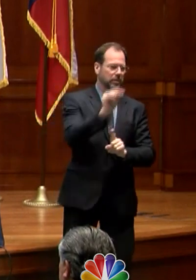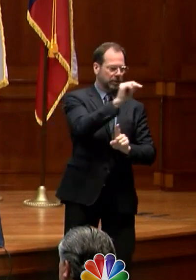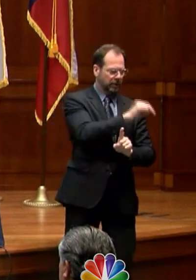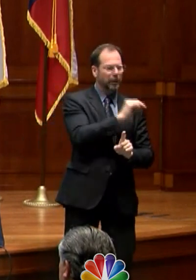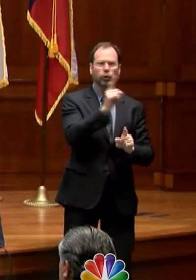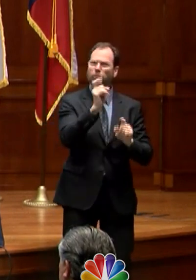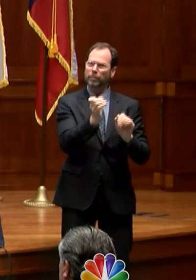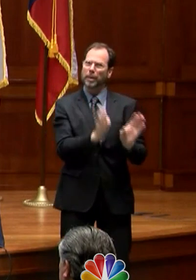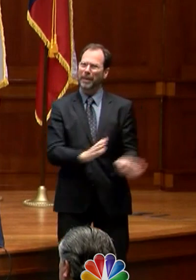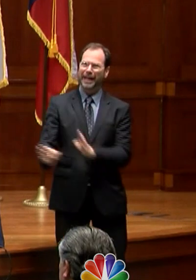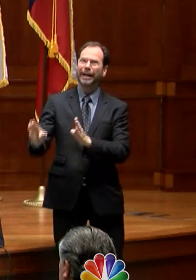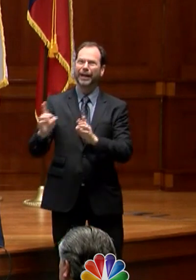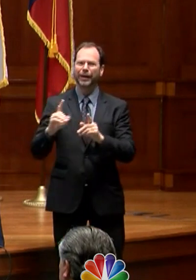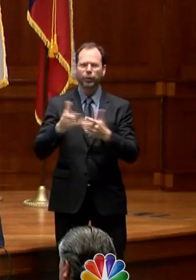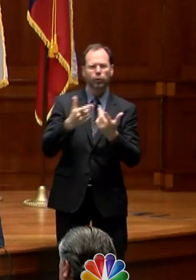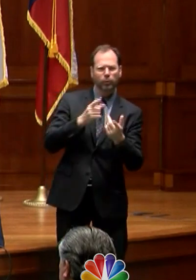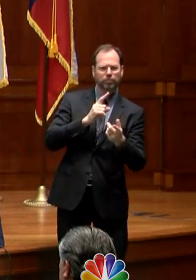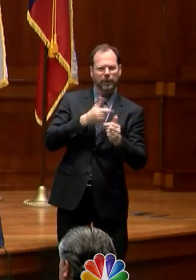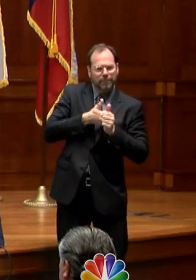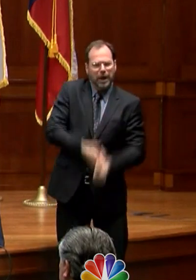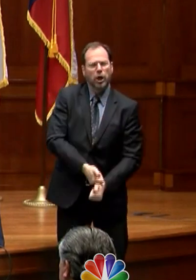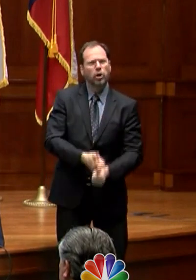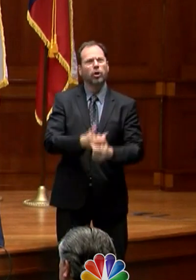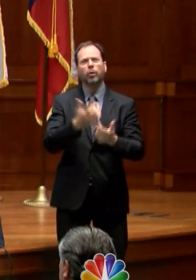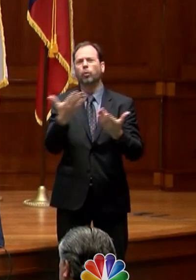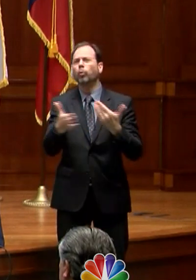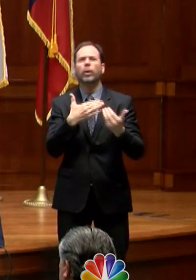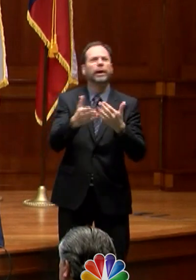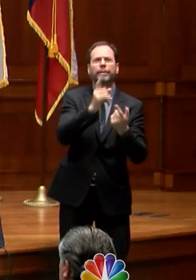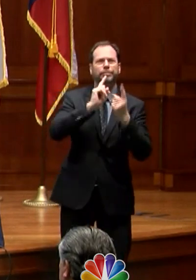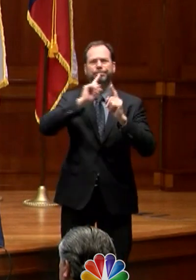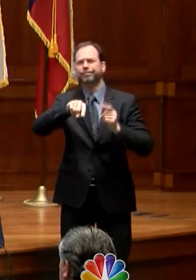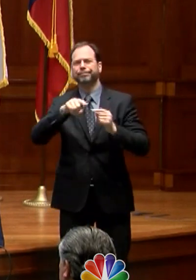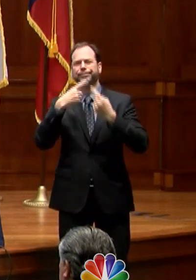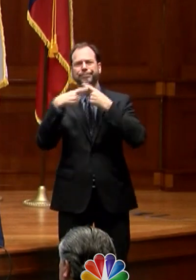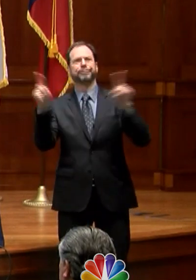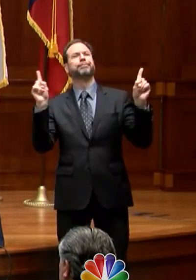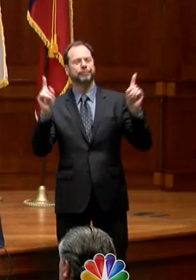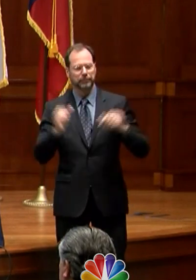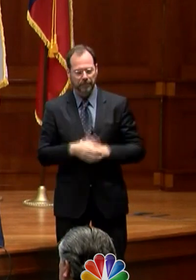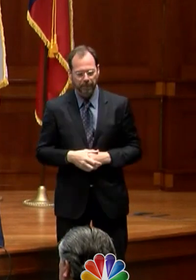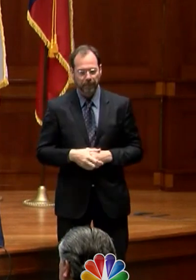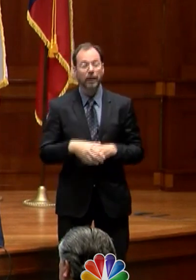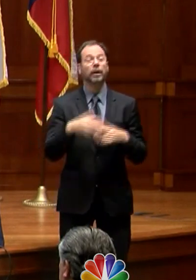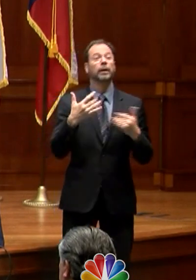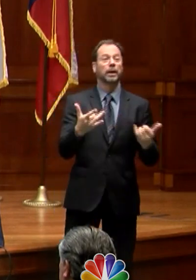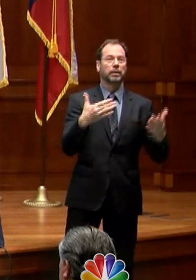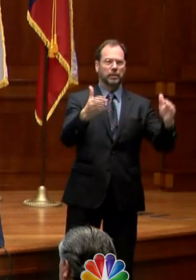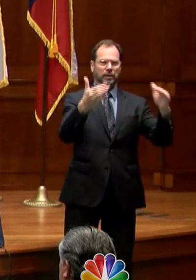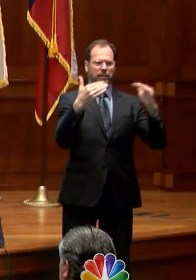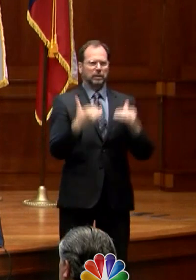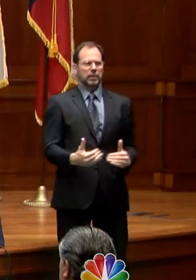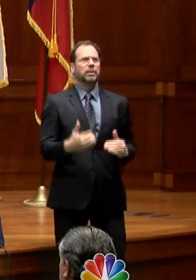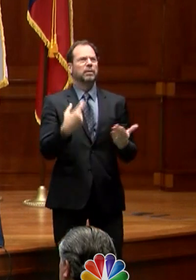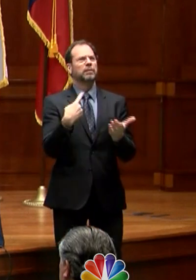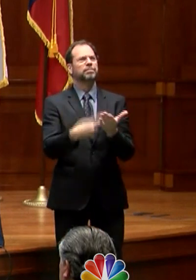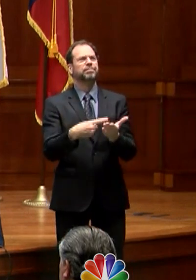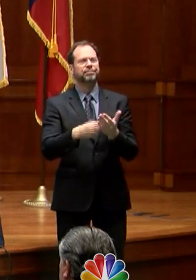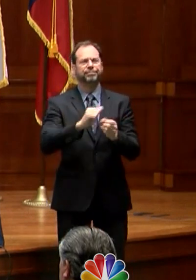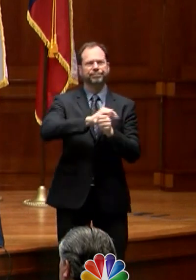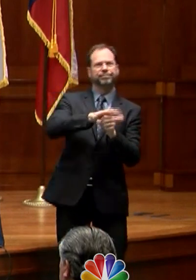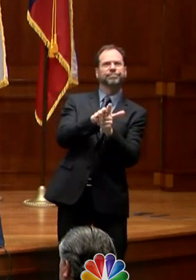to respond to whatever that situation may be. Now on to the issue about the